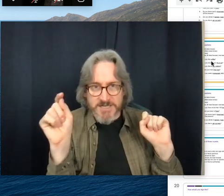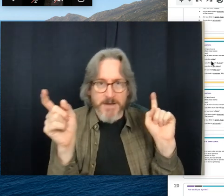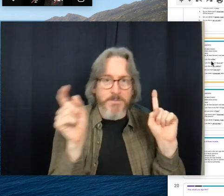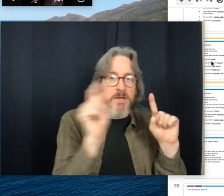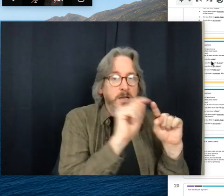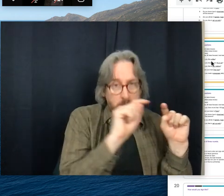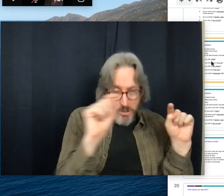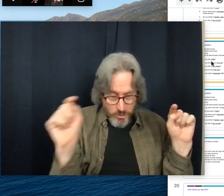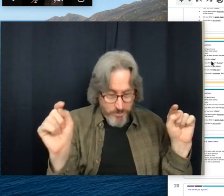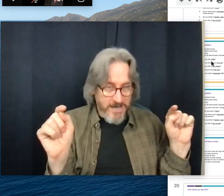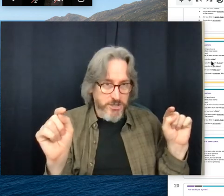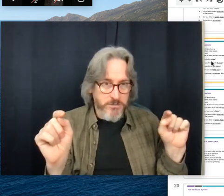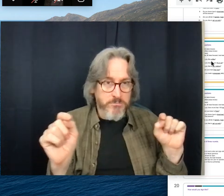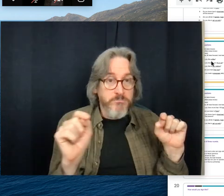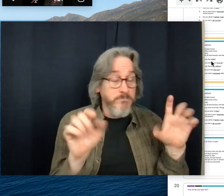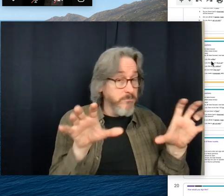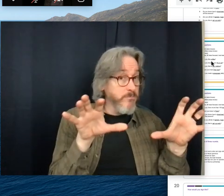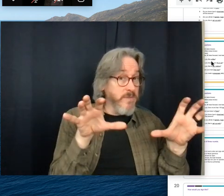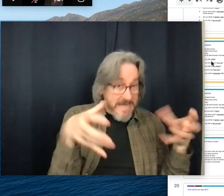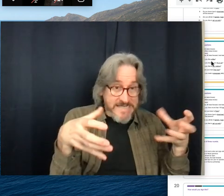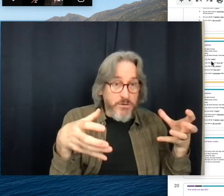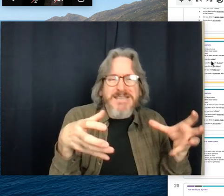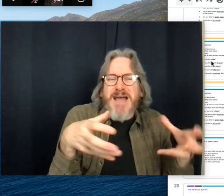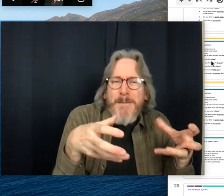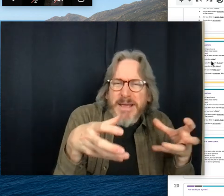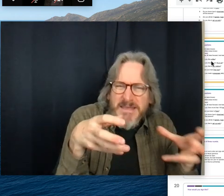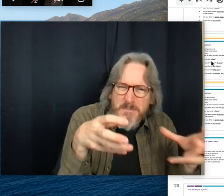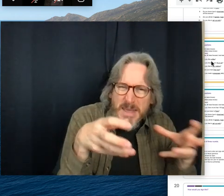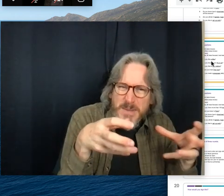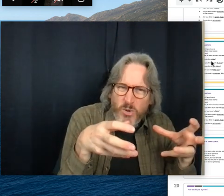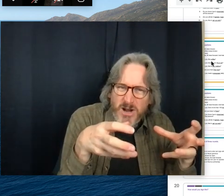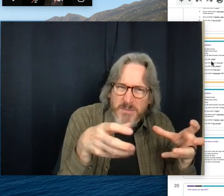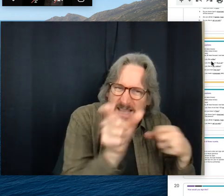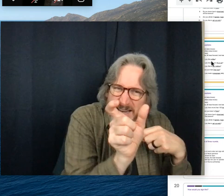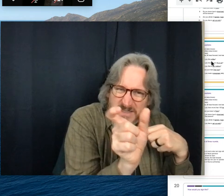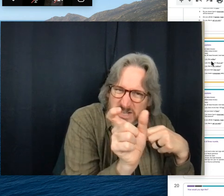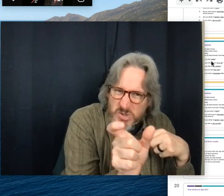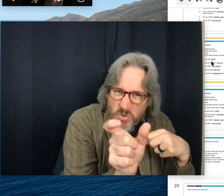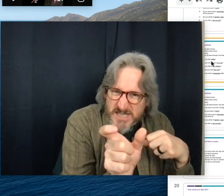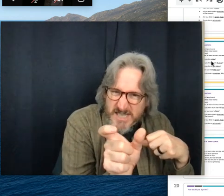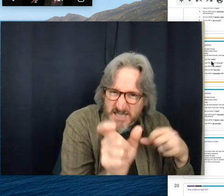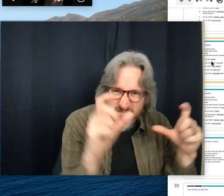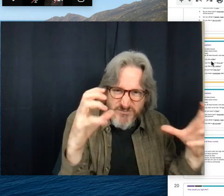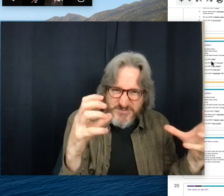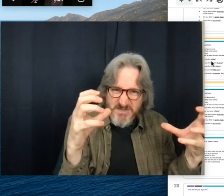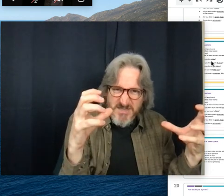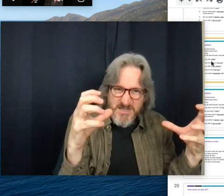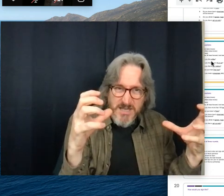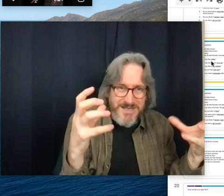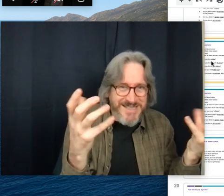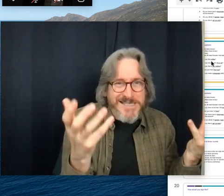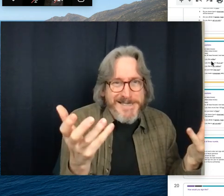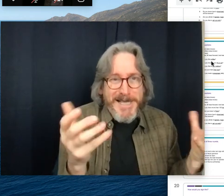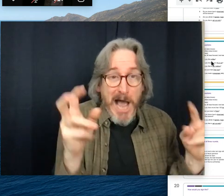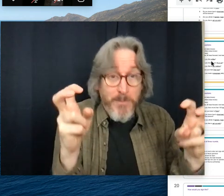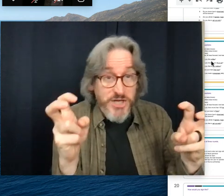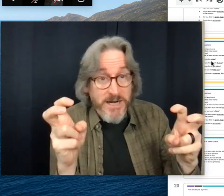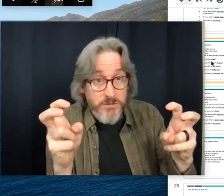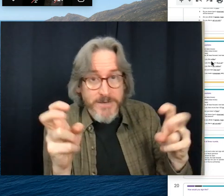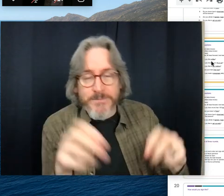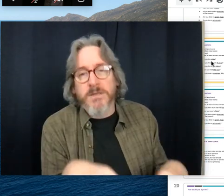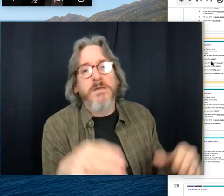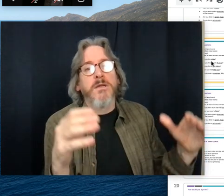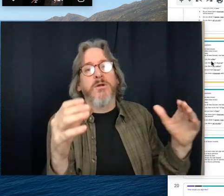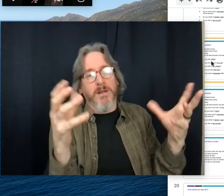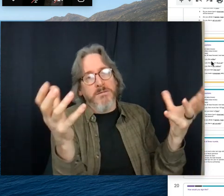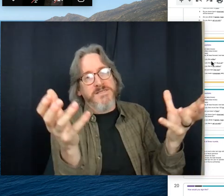Translate the time, location. Is there a topic that may be more complicated than just one sign? Because it's the object,